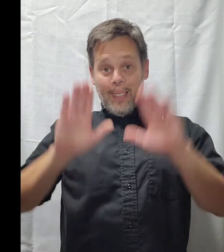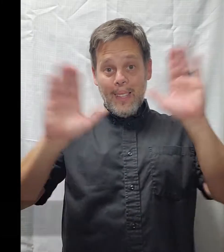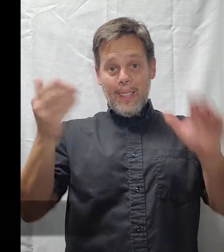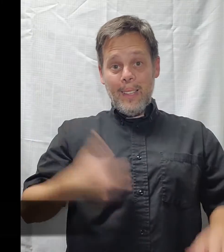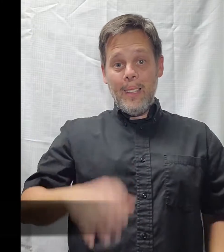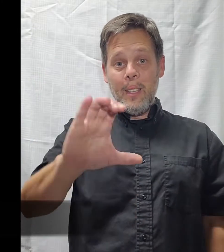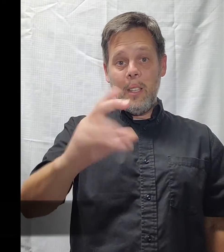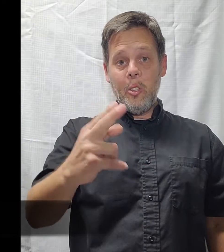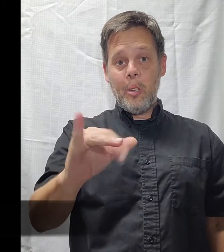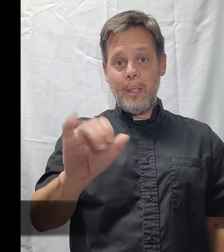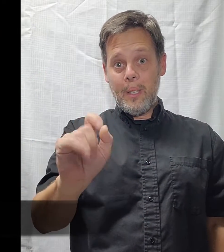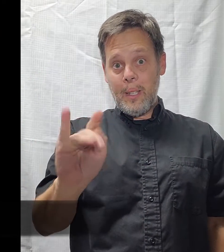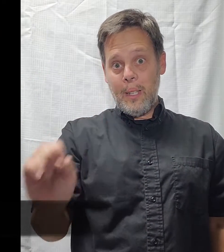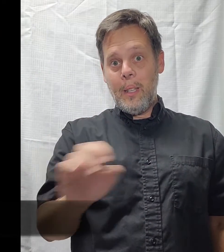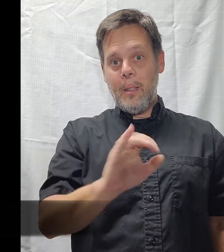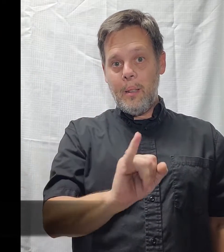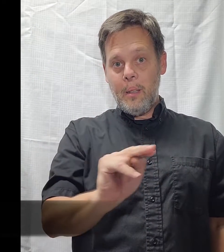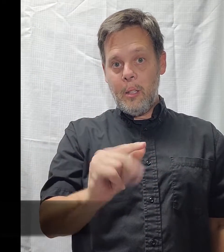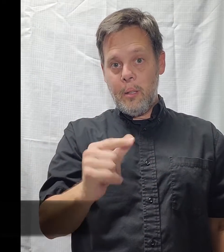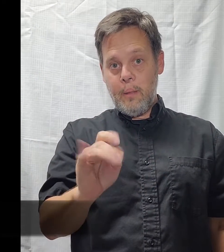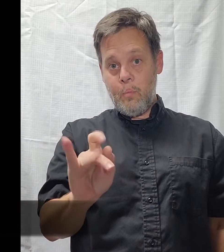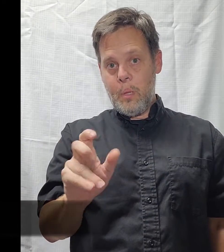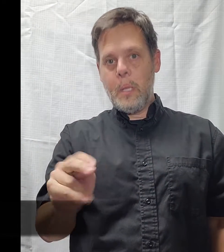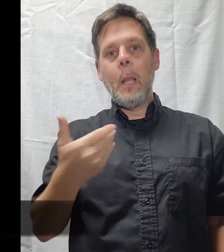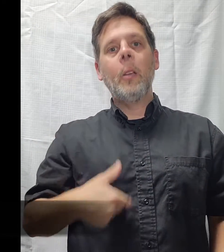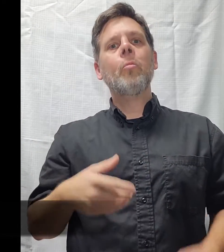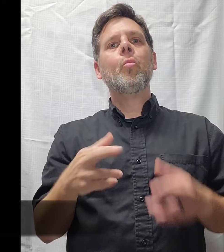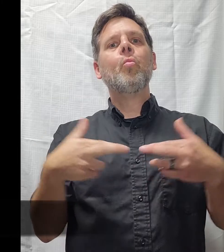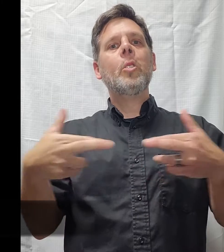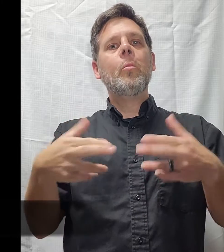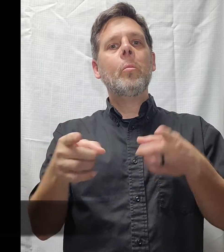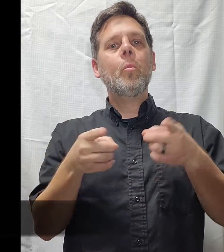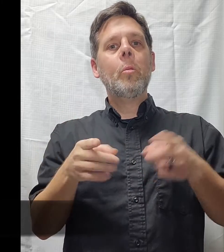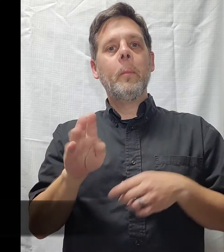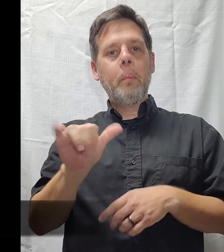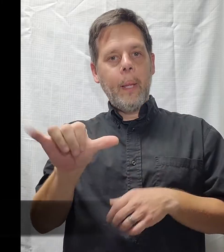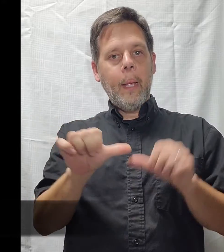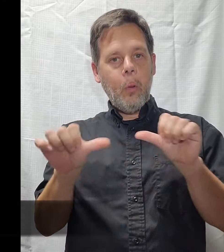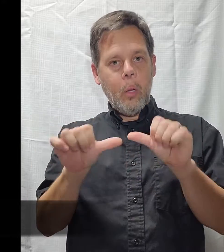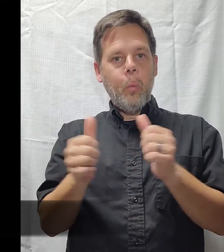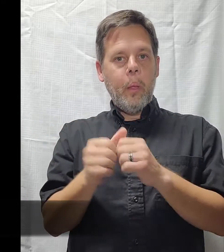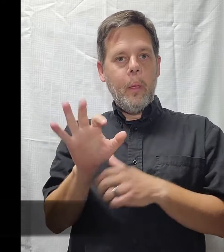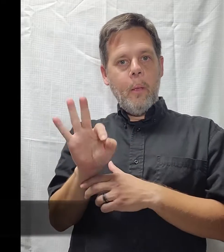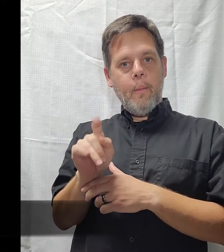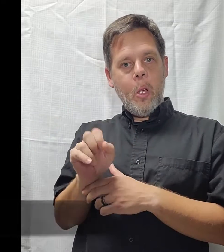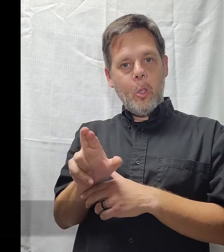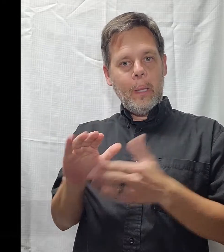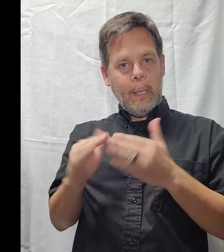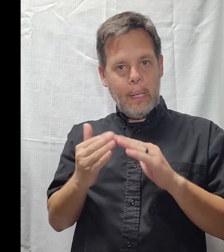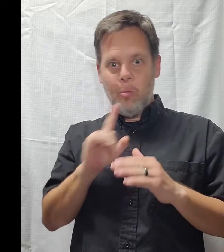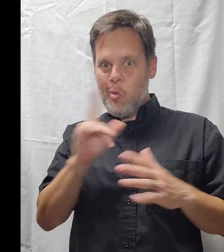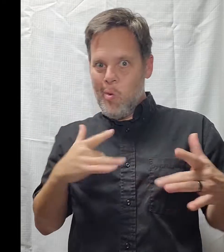Hey there, my name is Christine Ingebretson and I am the regional director in the Bay Area with Foster the City. And I am so excited